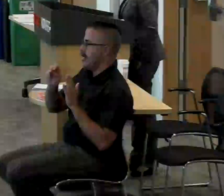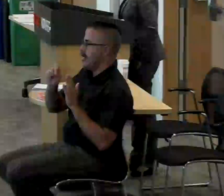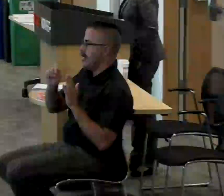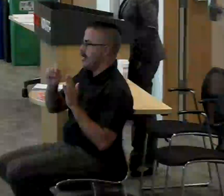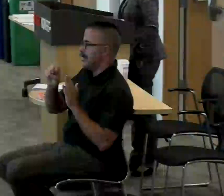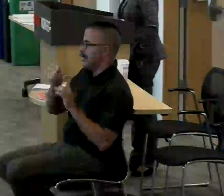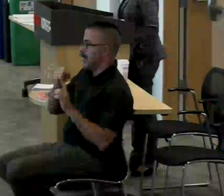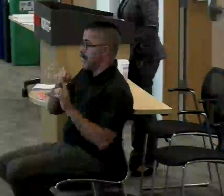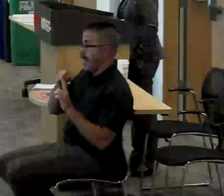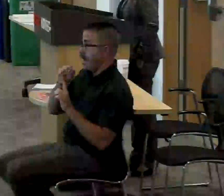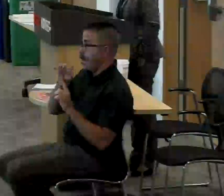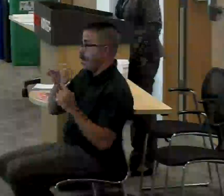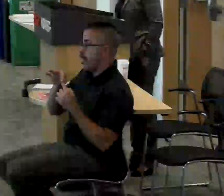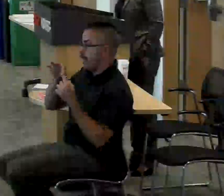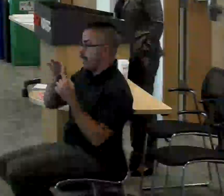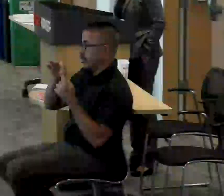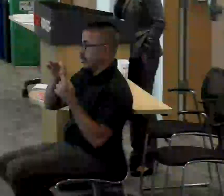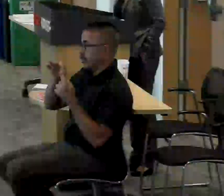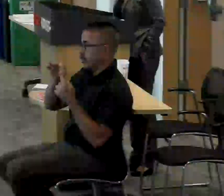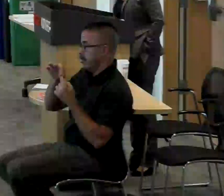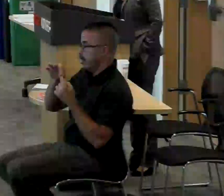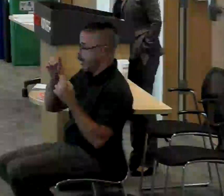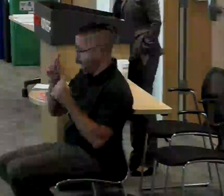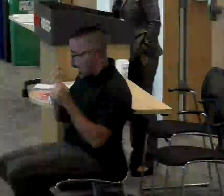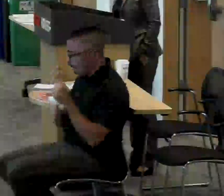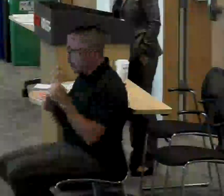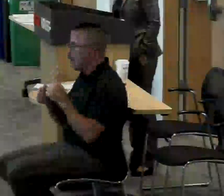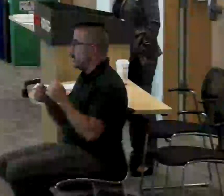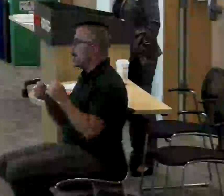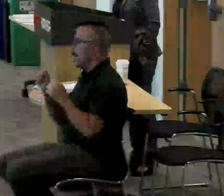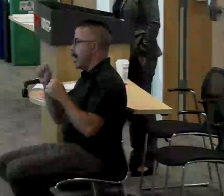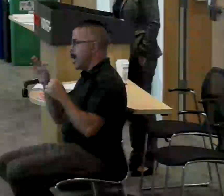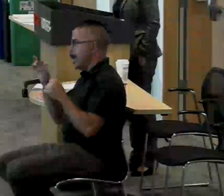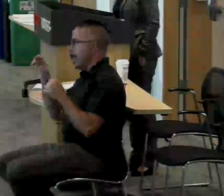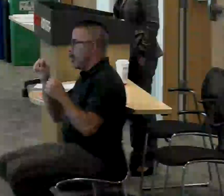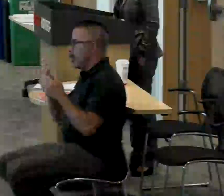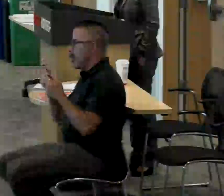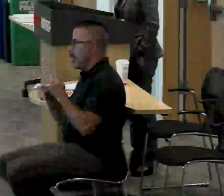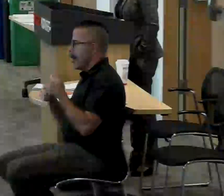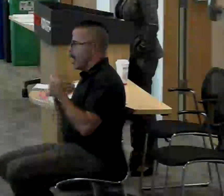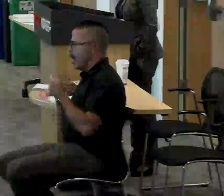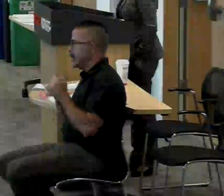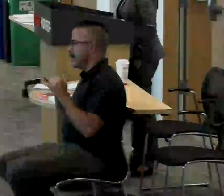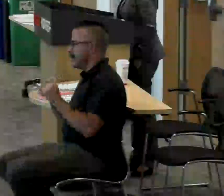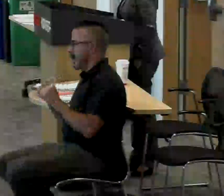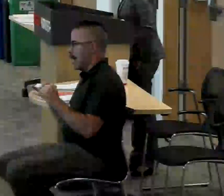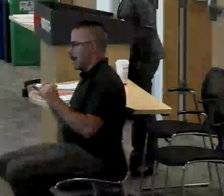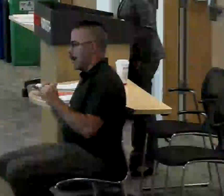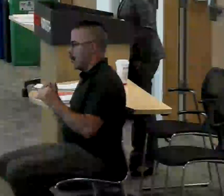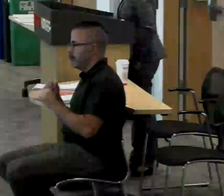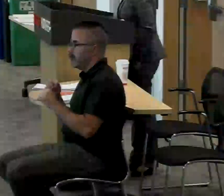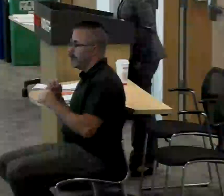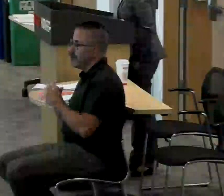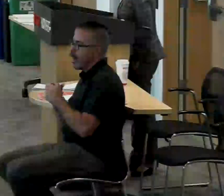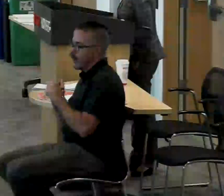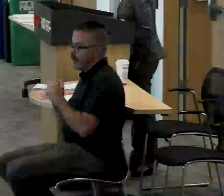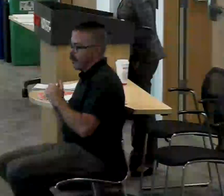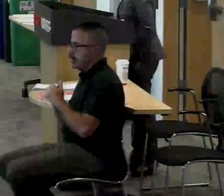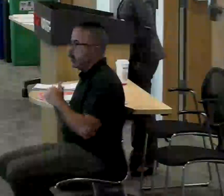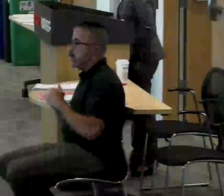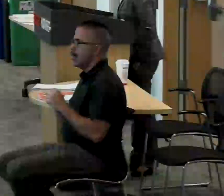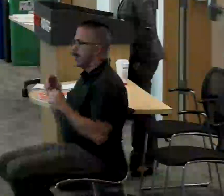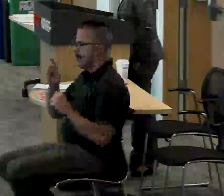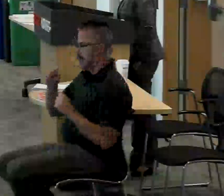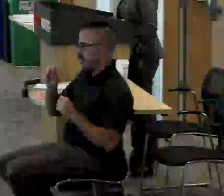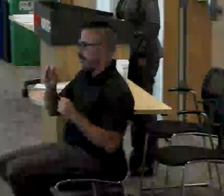that same obstacle and design feature. And Tennessee, I believe, does have an appropriation from their state